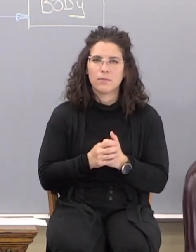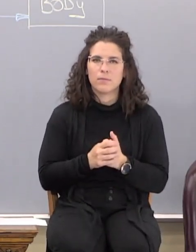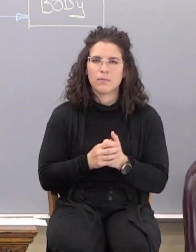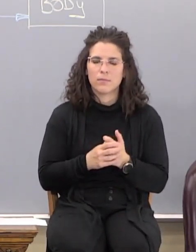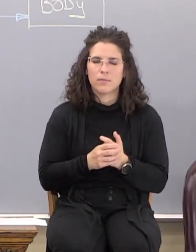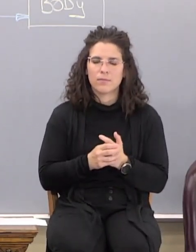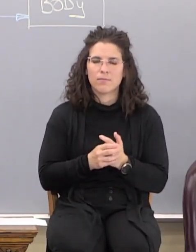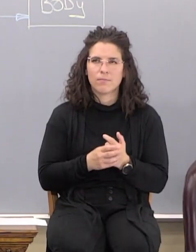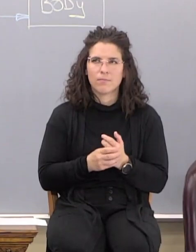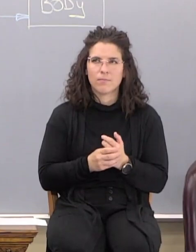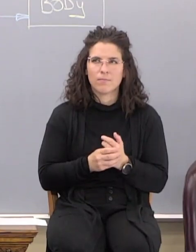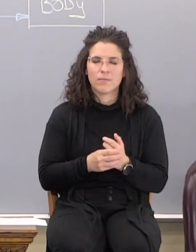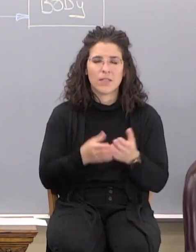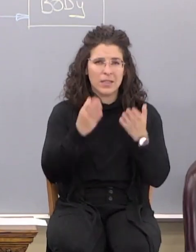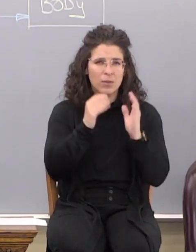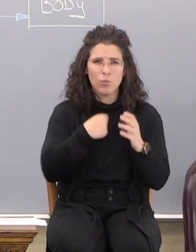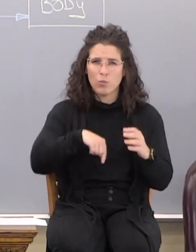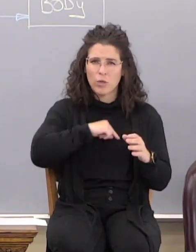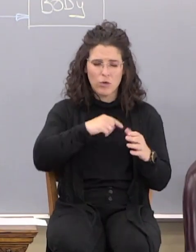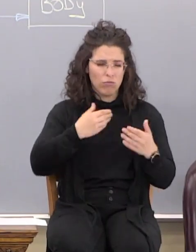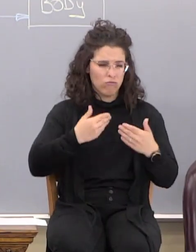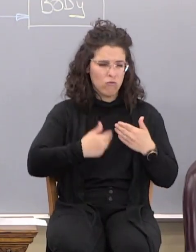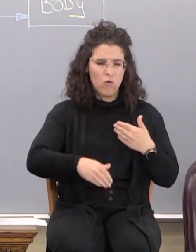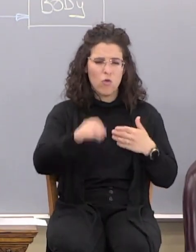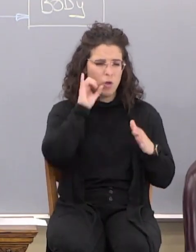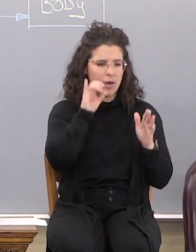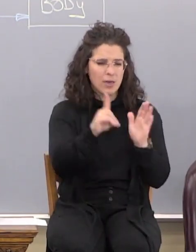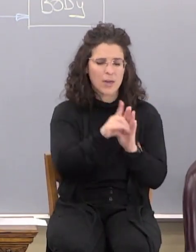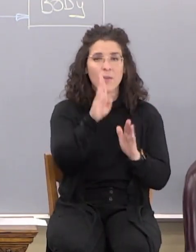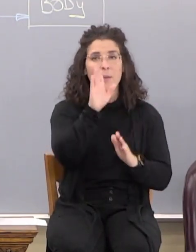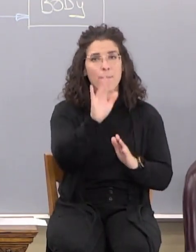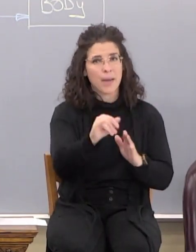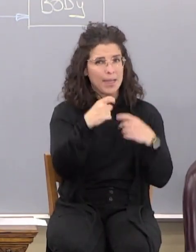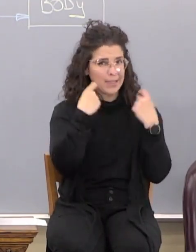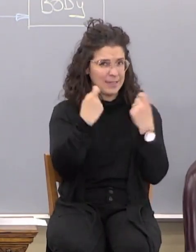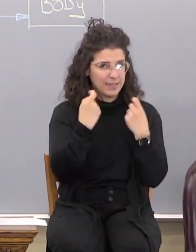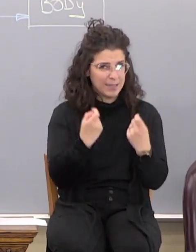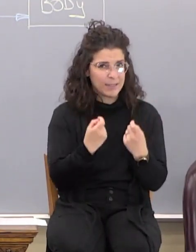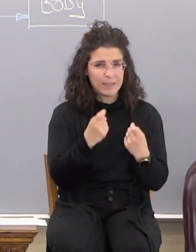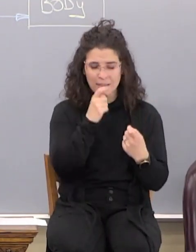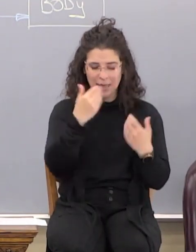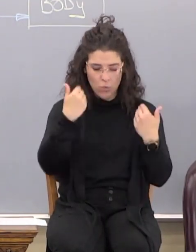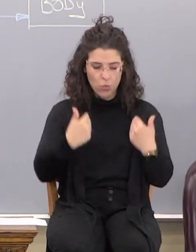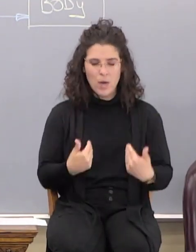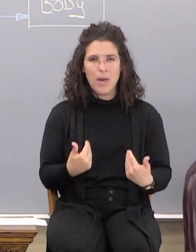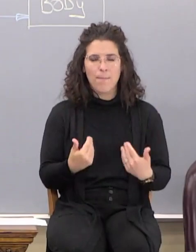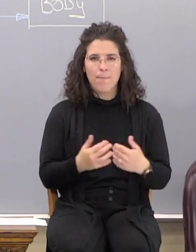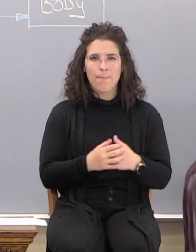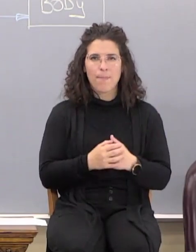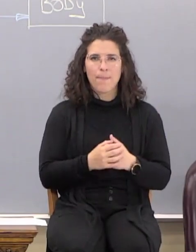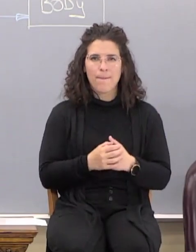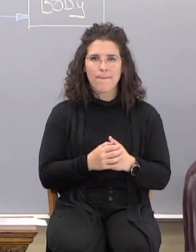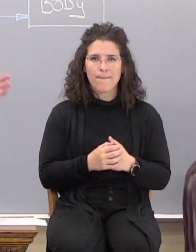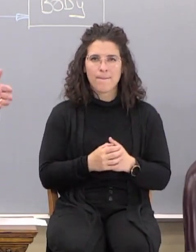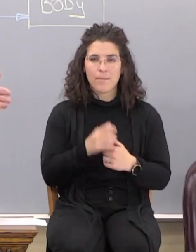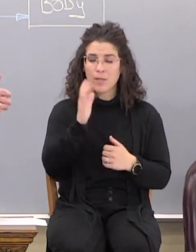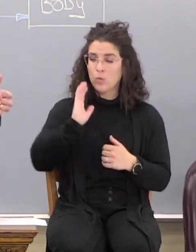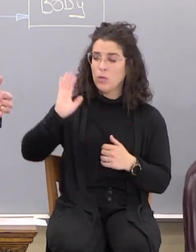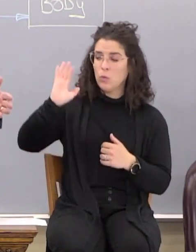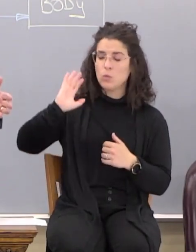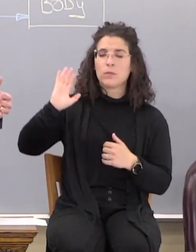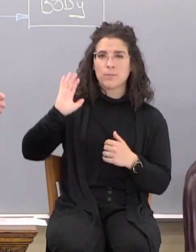Listen, we're no longer identified by sin. That isn't who I am. That's who I used